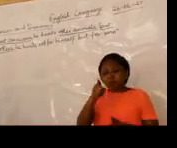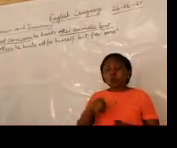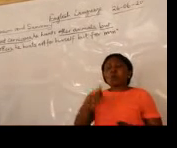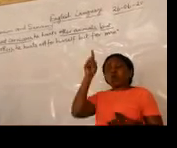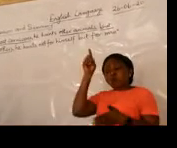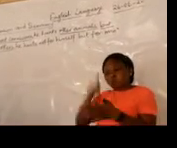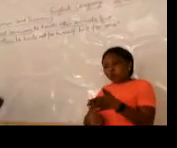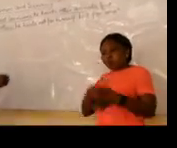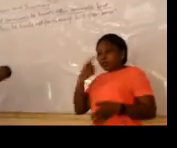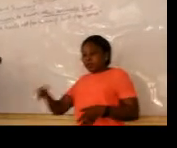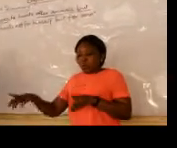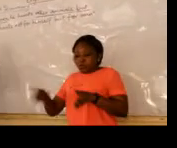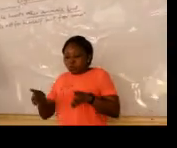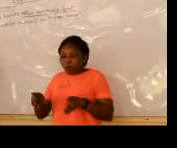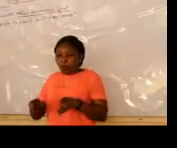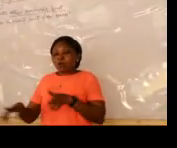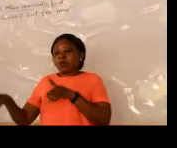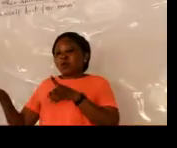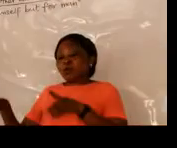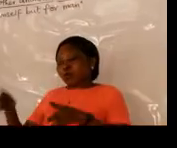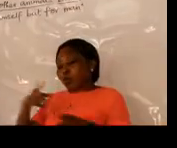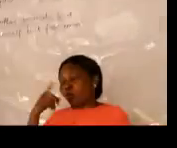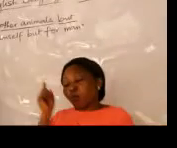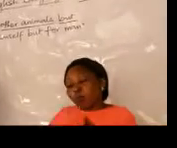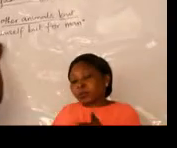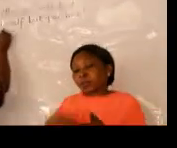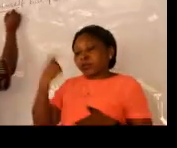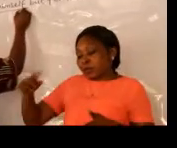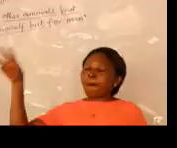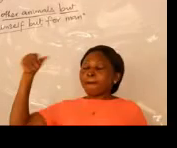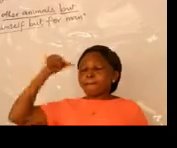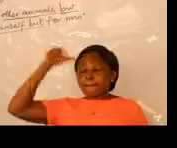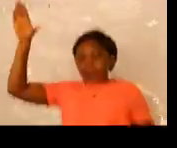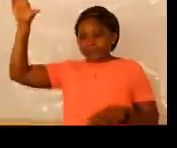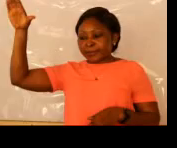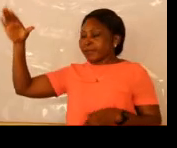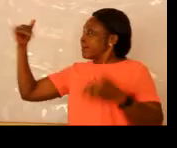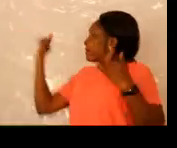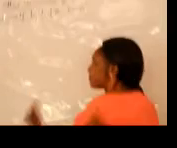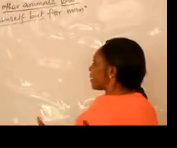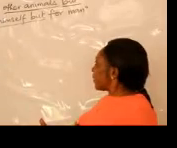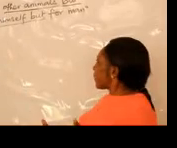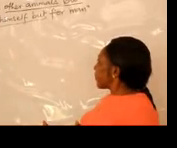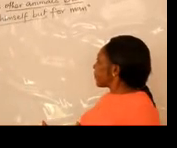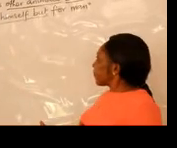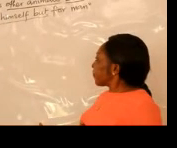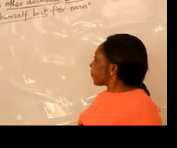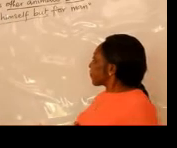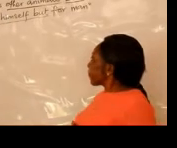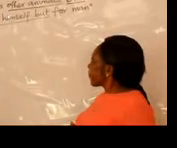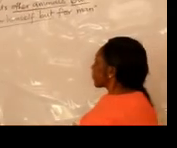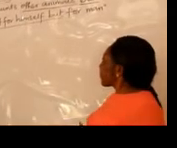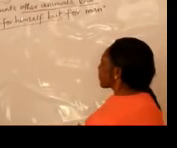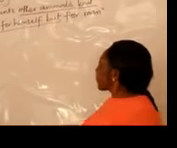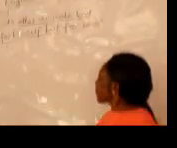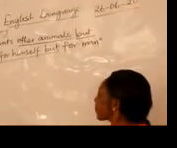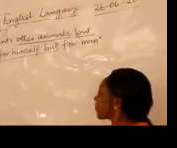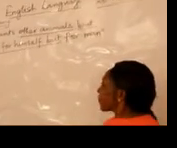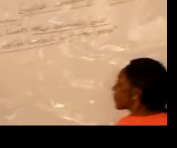the dog does for man. So this is, now when you look at this